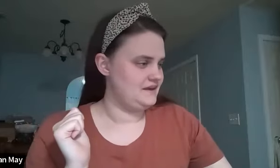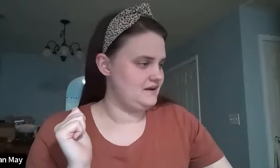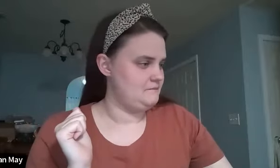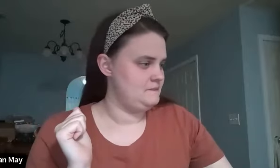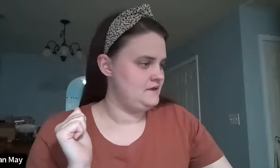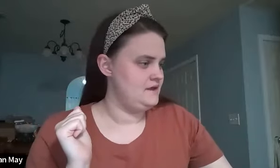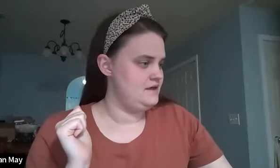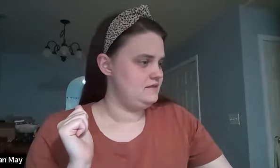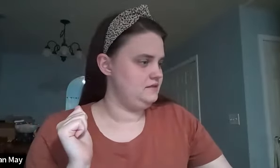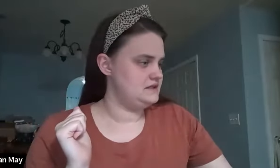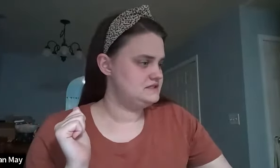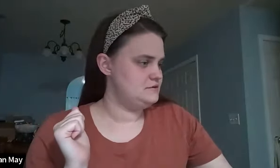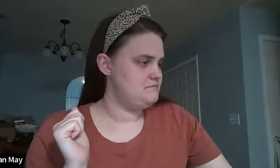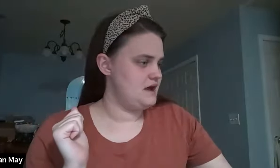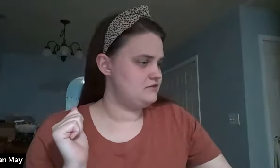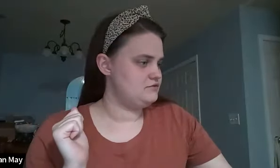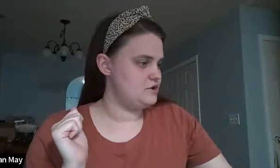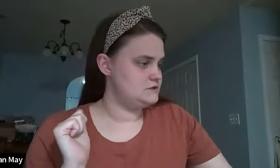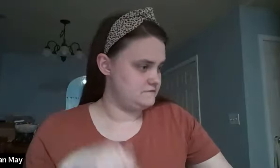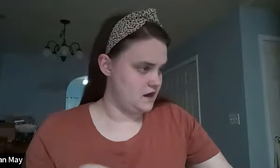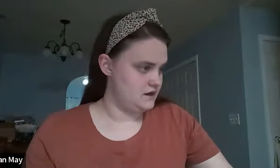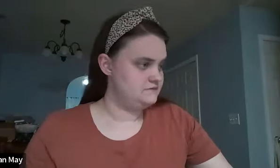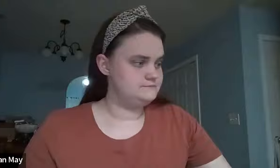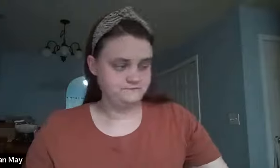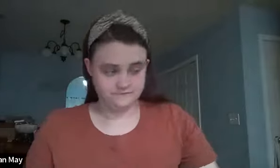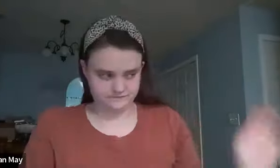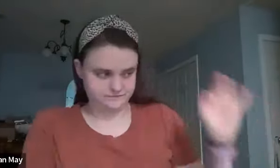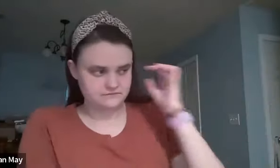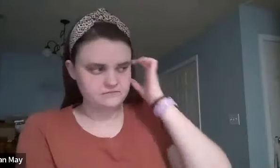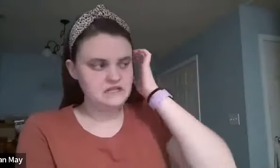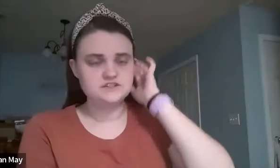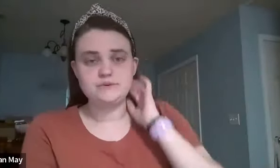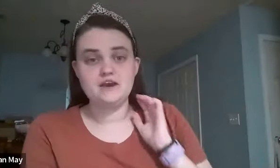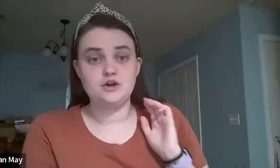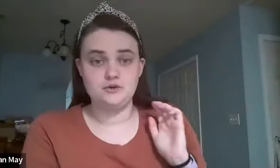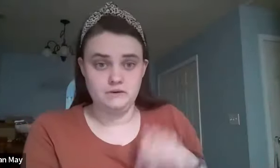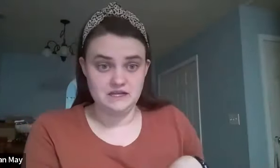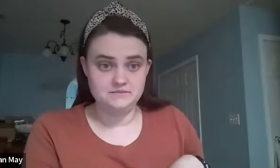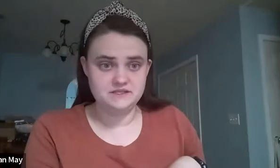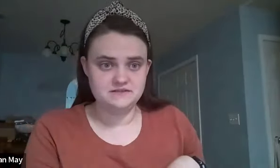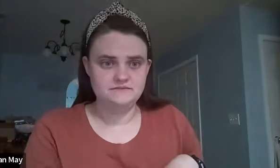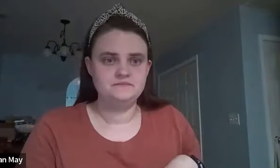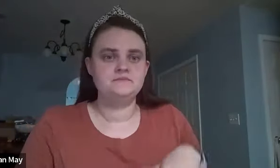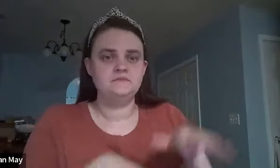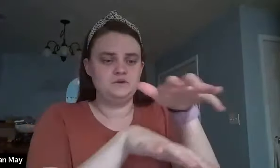Okay. Let's go back through those 5. So we had our grapes.